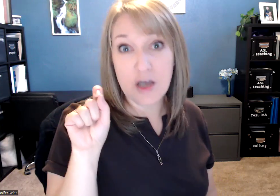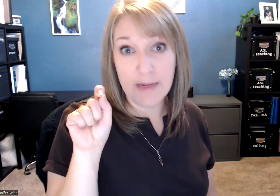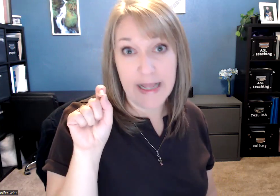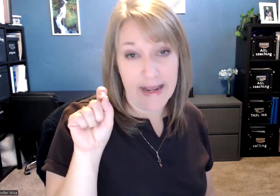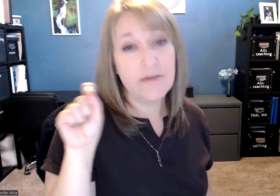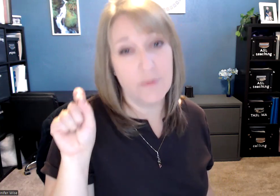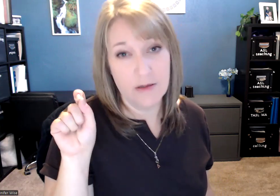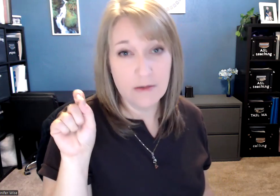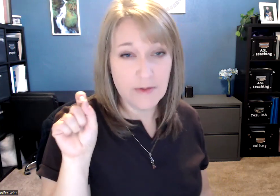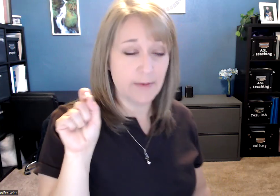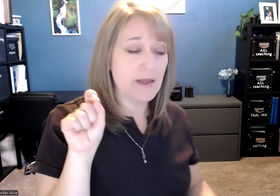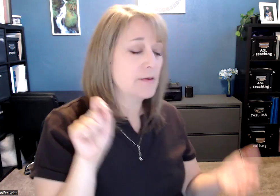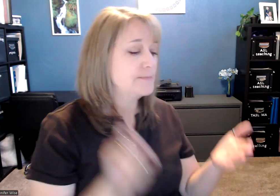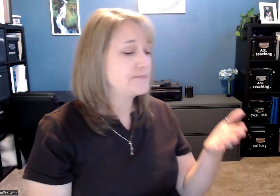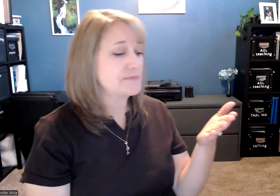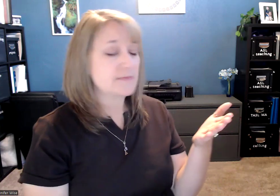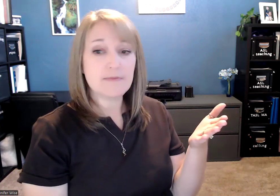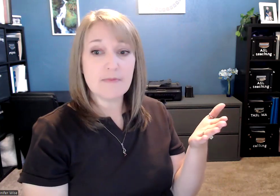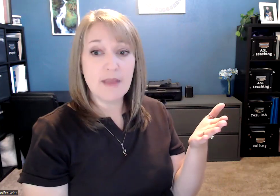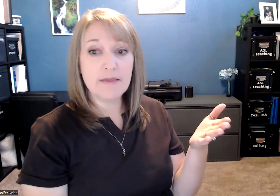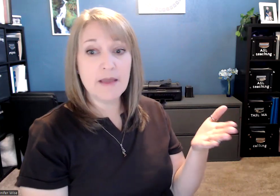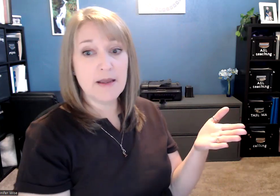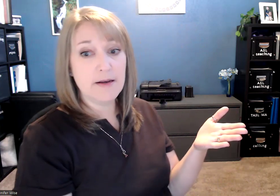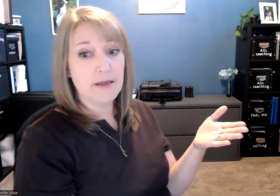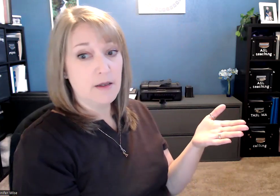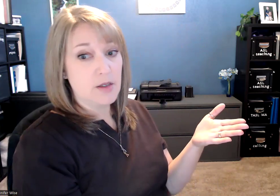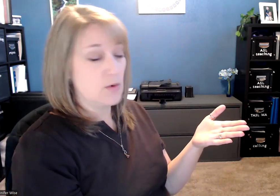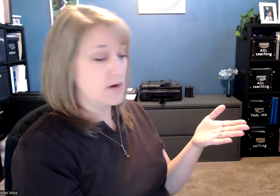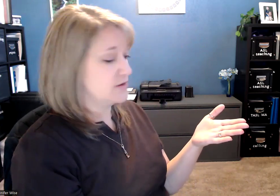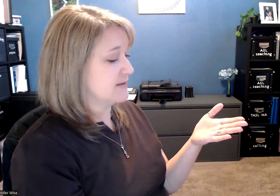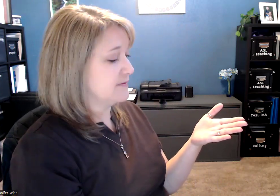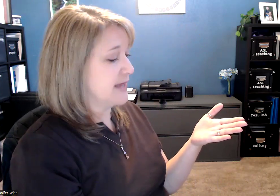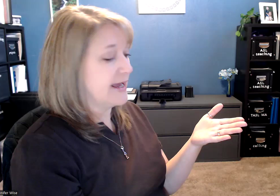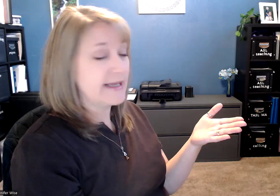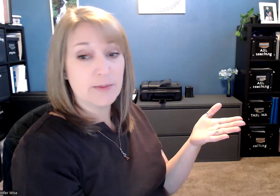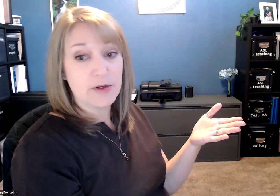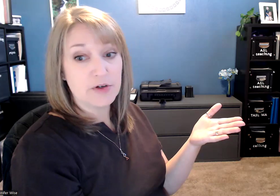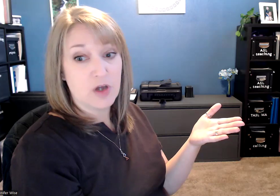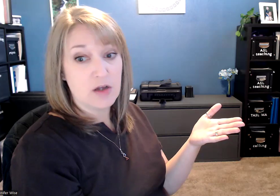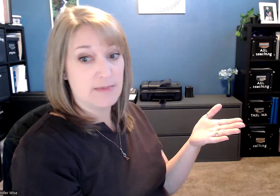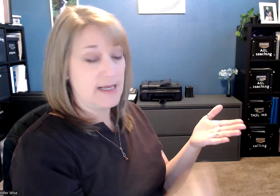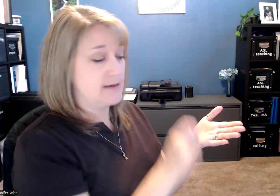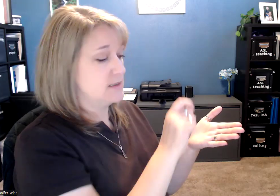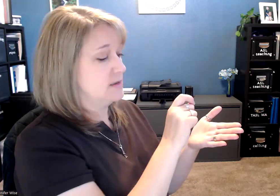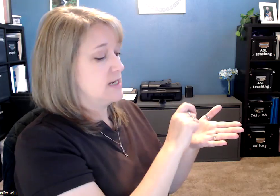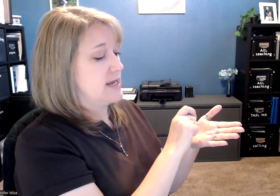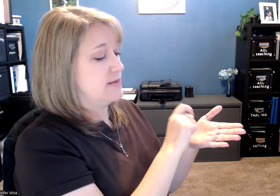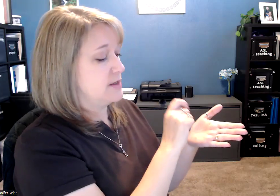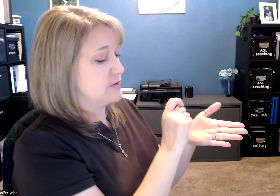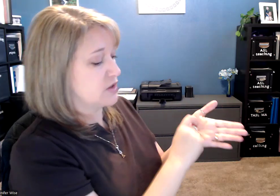dominant hand, the one that you write with, and then you want just a flat hand shape on your non-dominant hand. And then you start